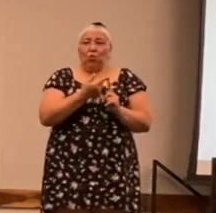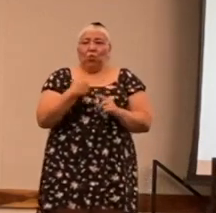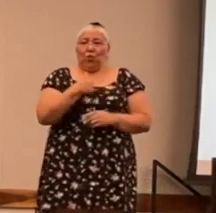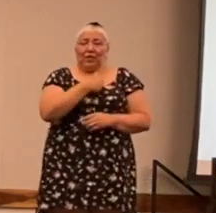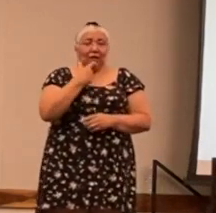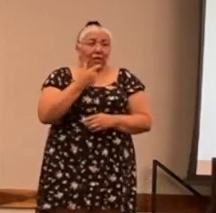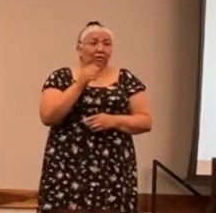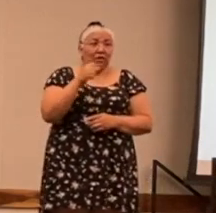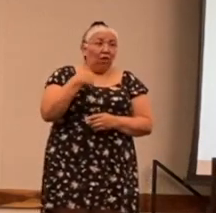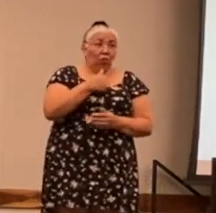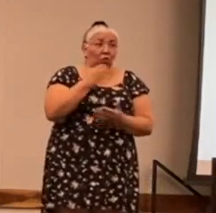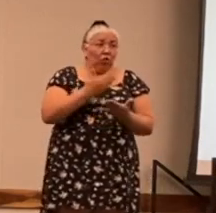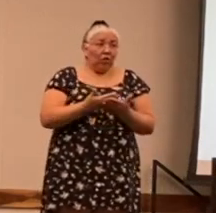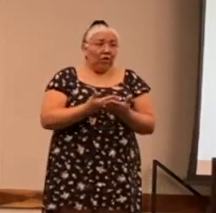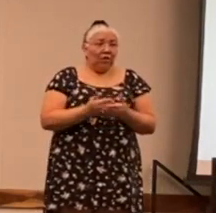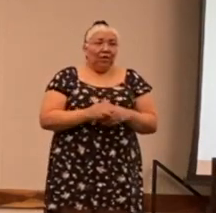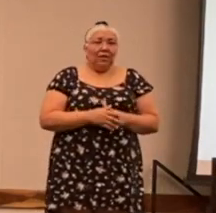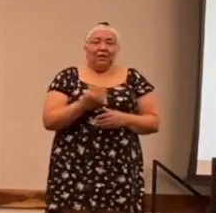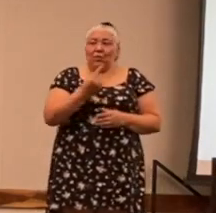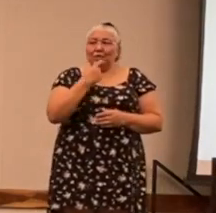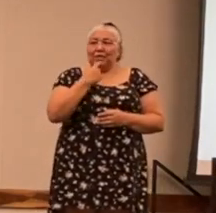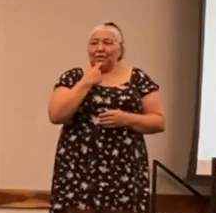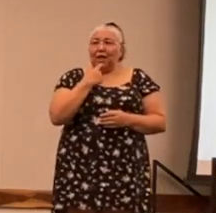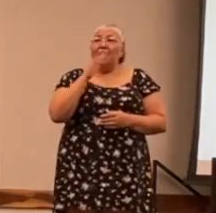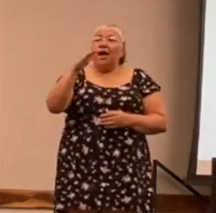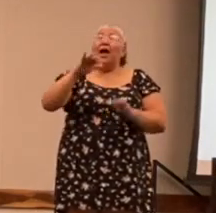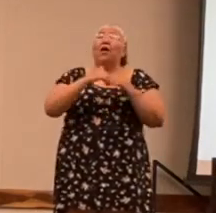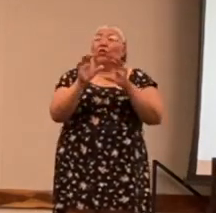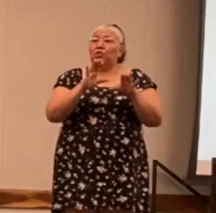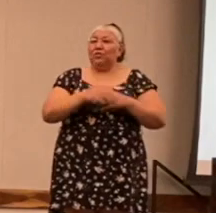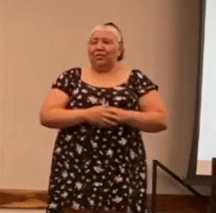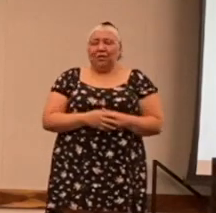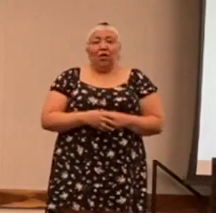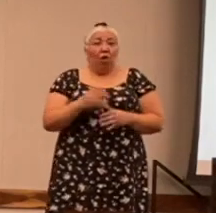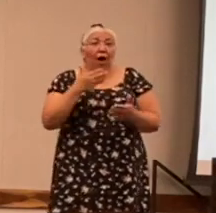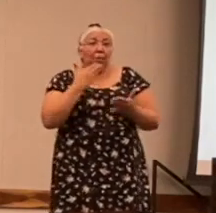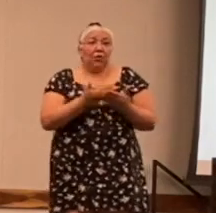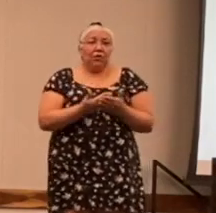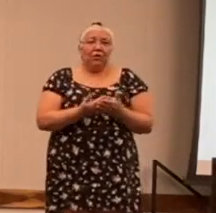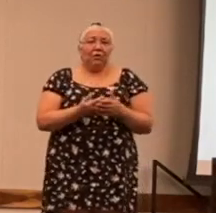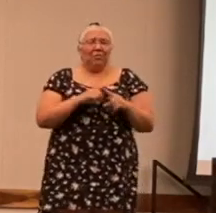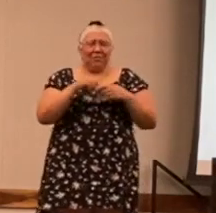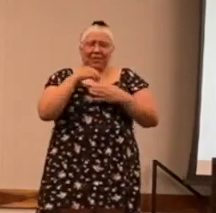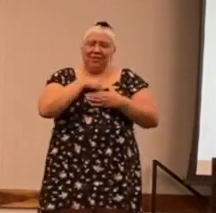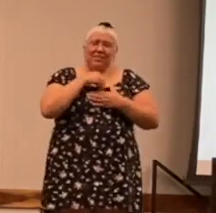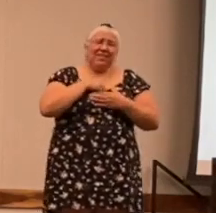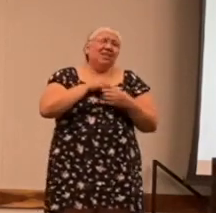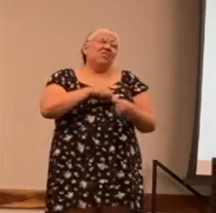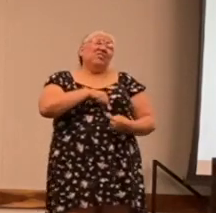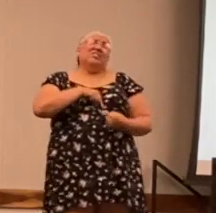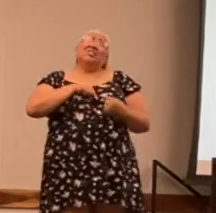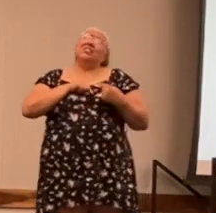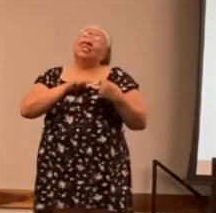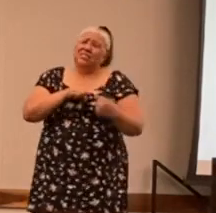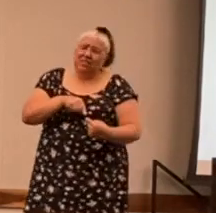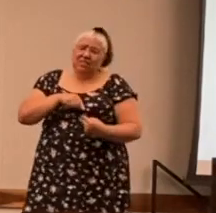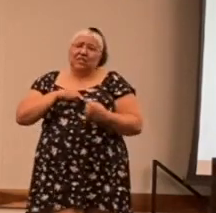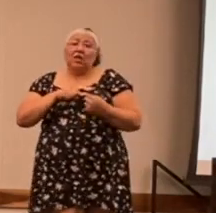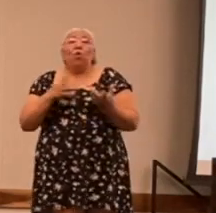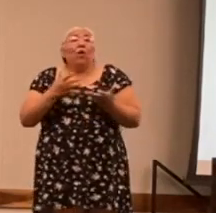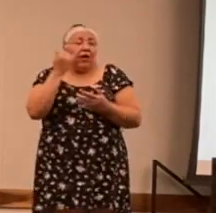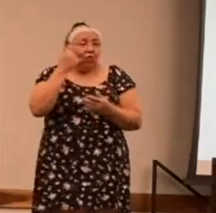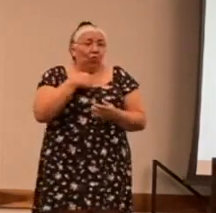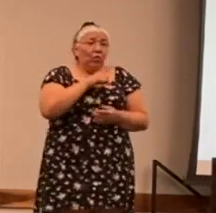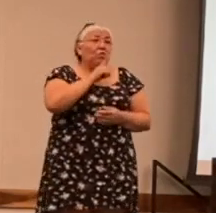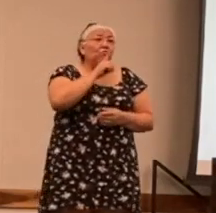we're good? When someone comes up to you and says, hey man, how you doing? Oh man, I'm good. But inside, you're struggling. What if we got real with